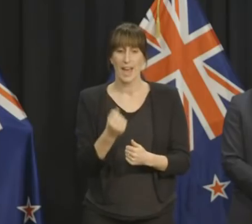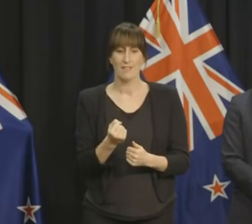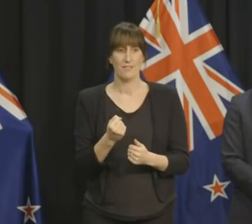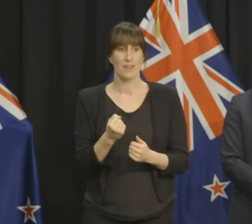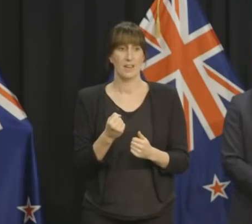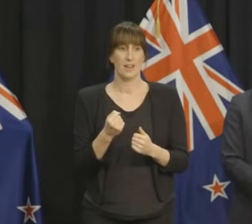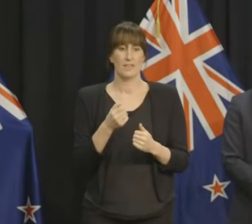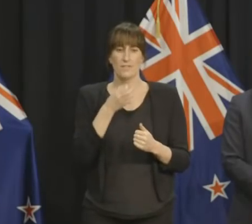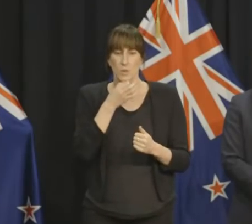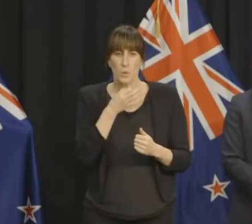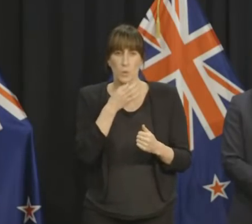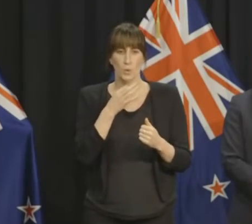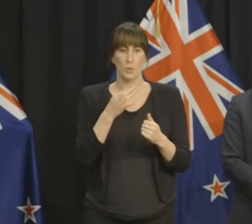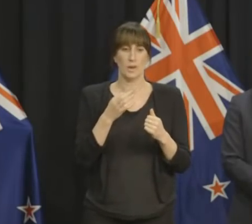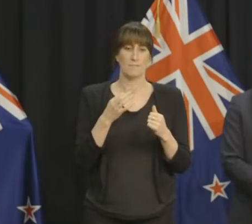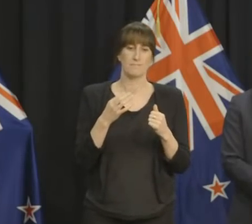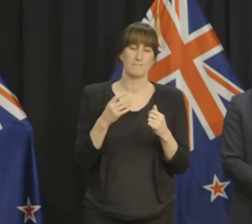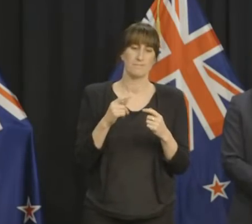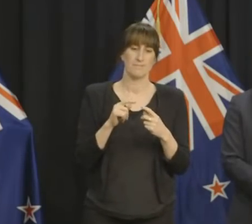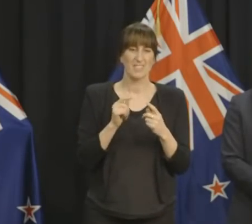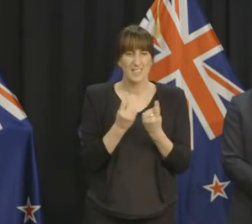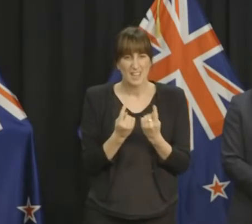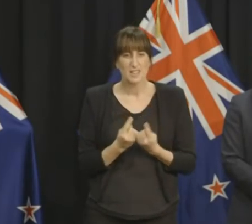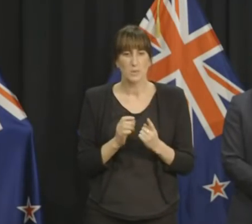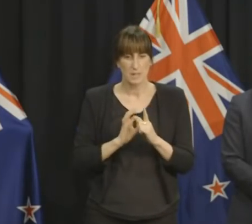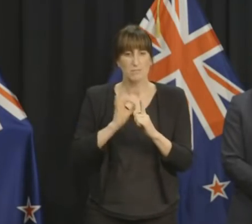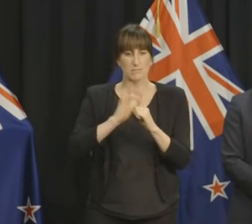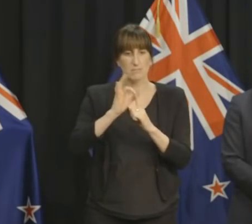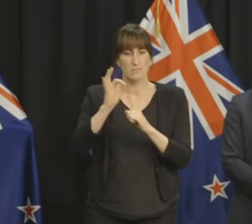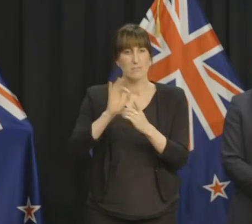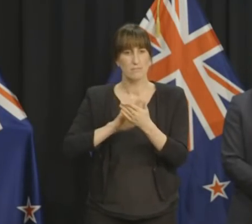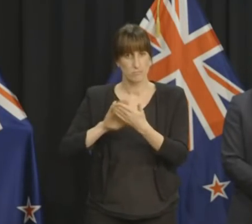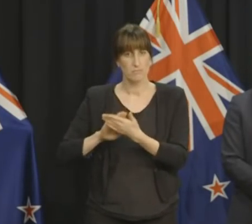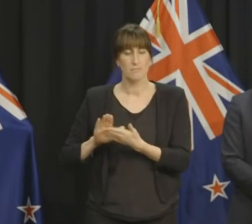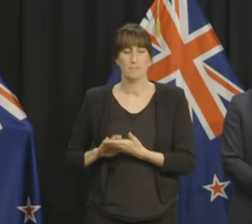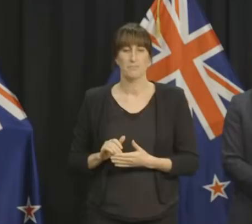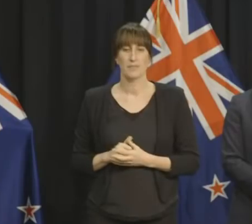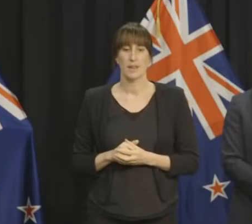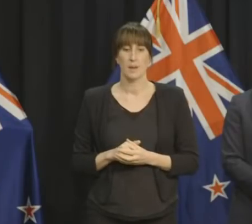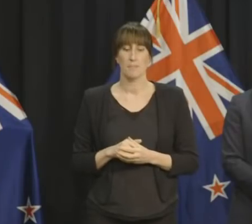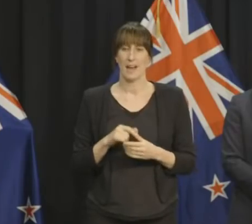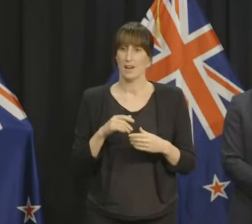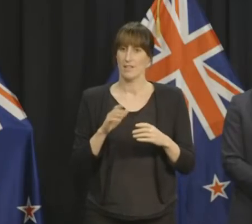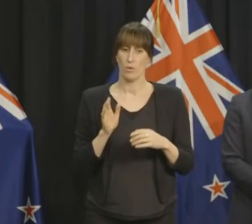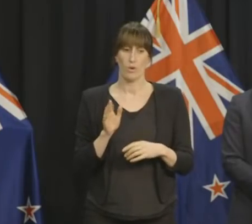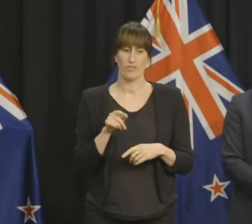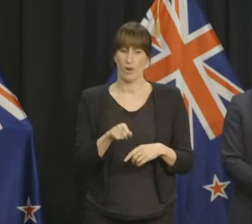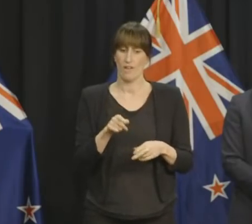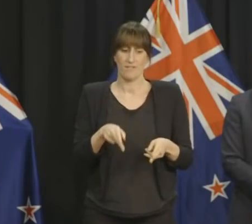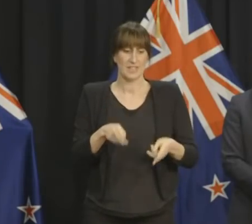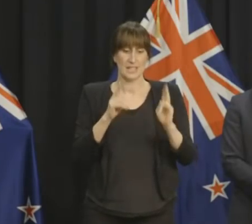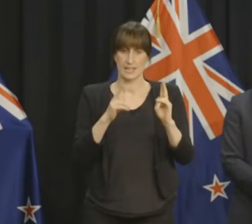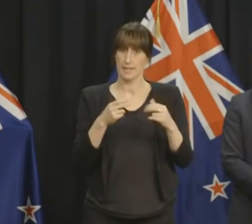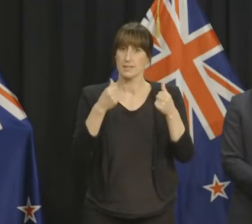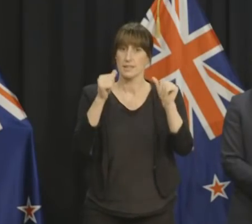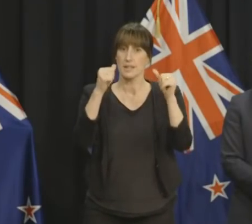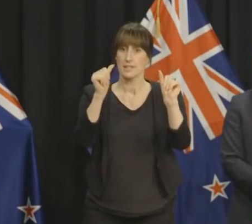all the requirements that we have set and health have determined, and we are enacting to be a really successful facility.